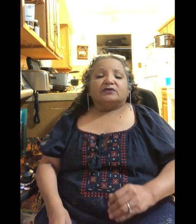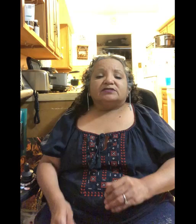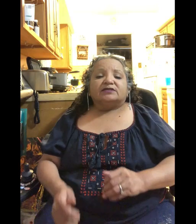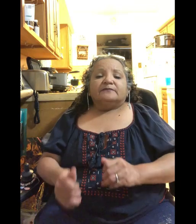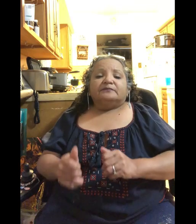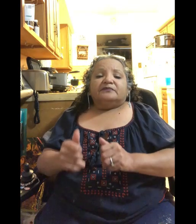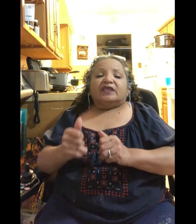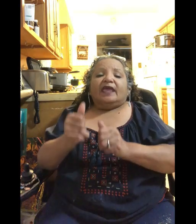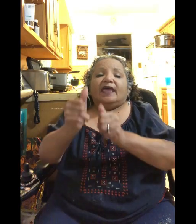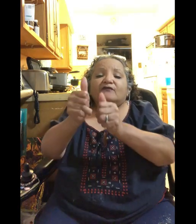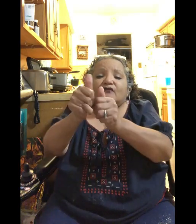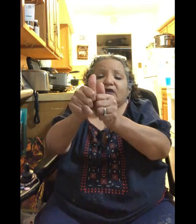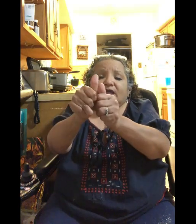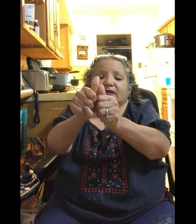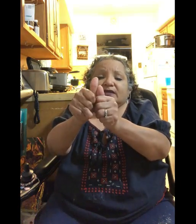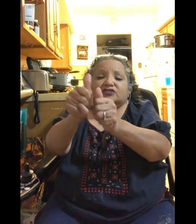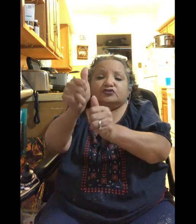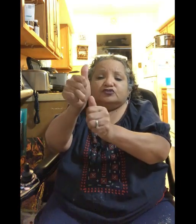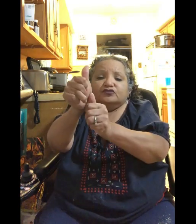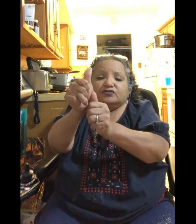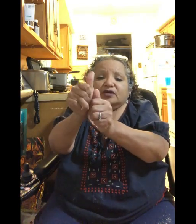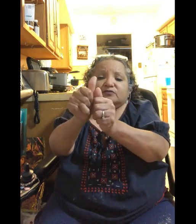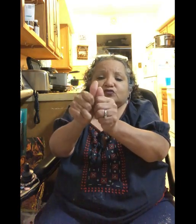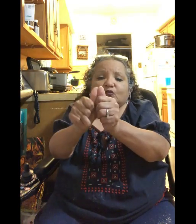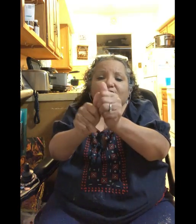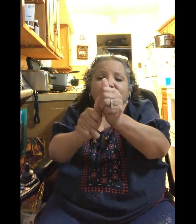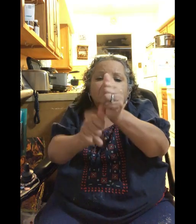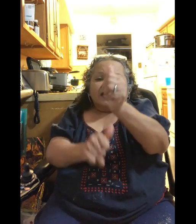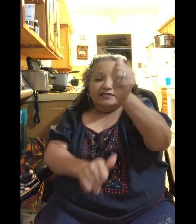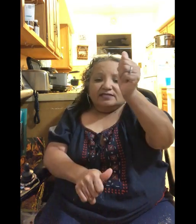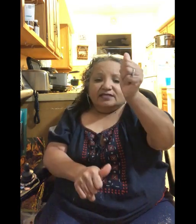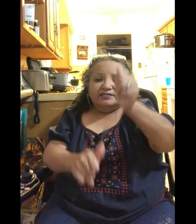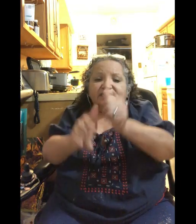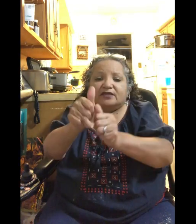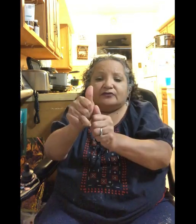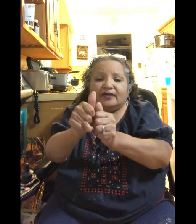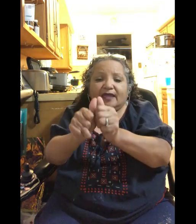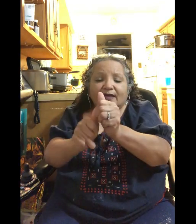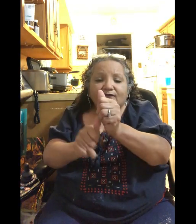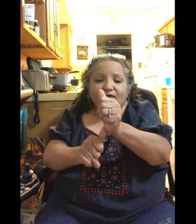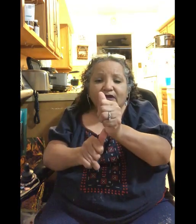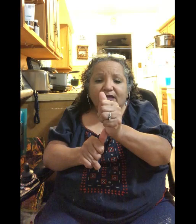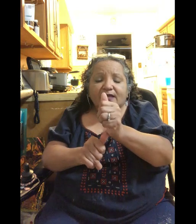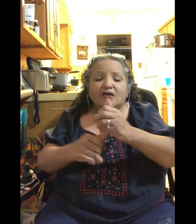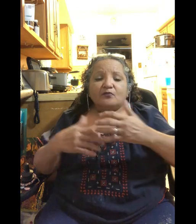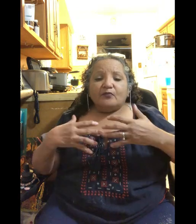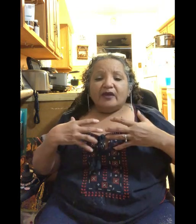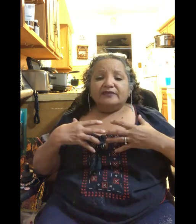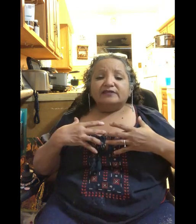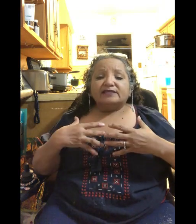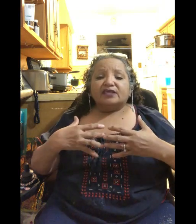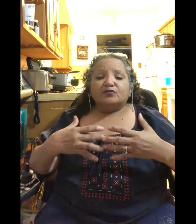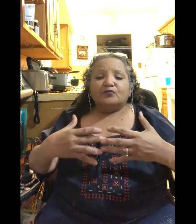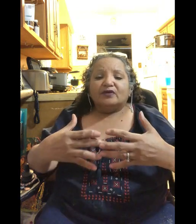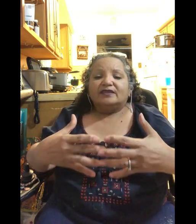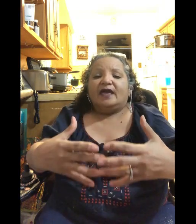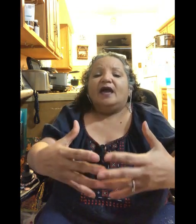it's every is your two thumbs, one slides against the other. Every breath is like you breathe